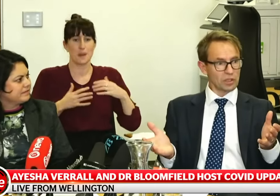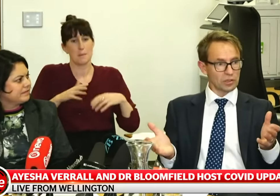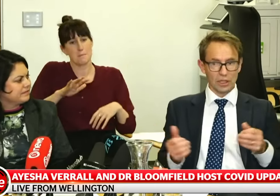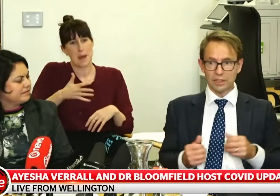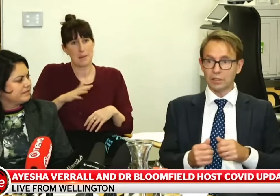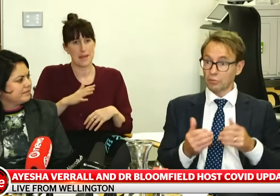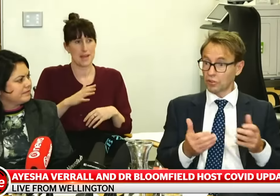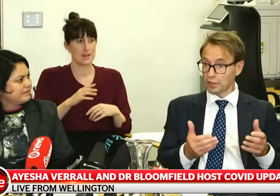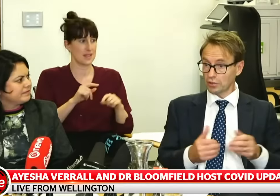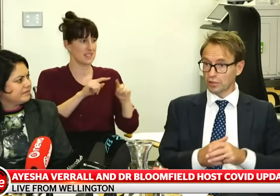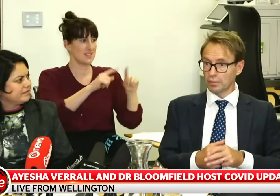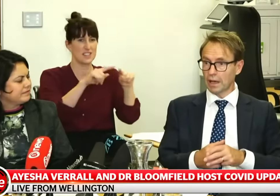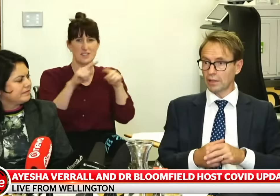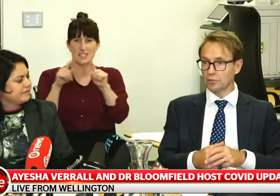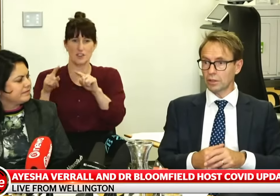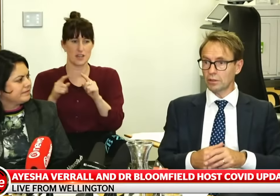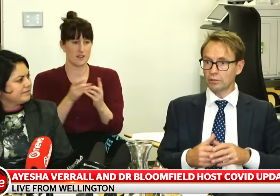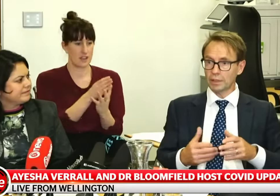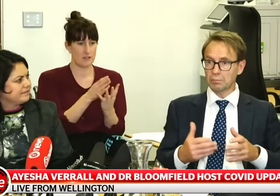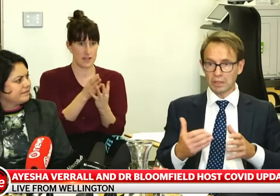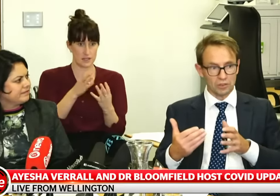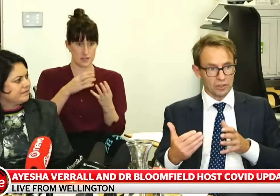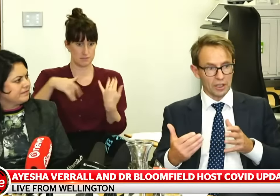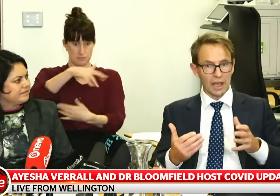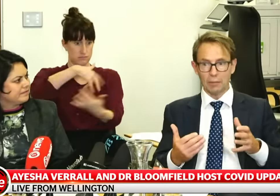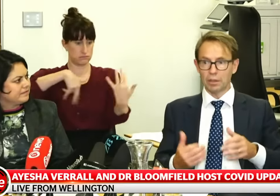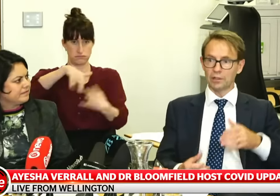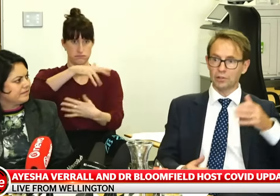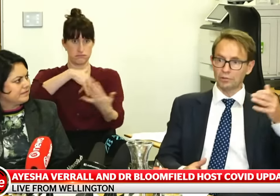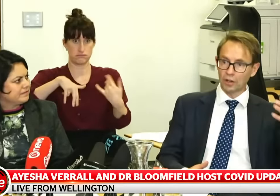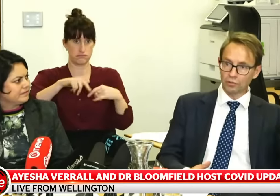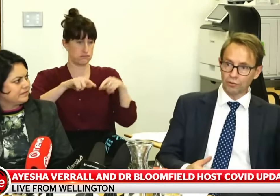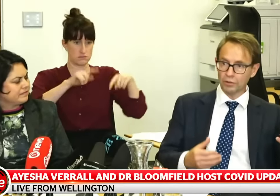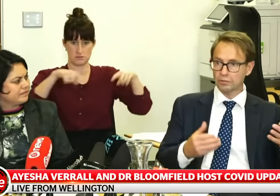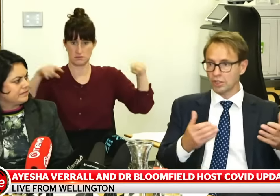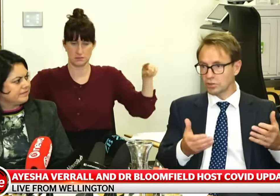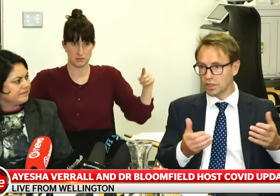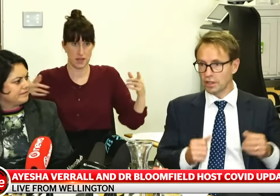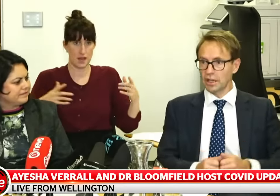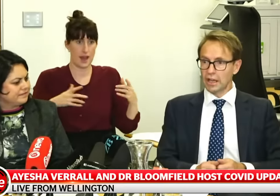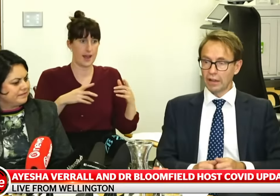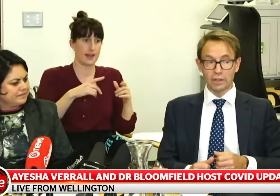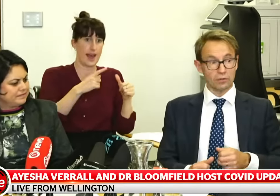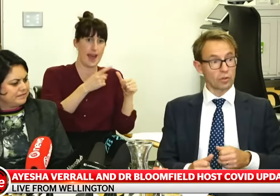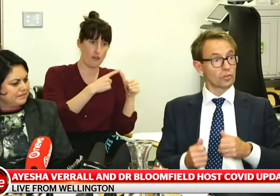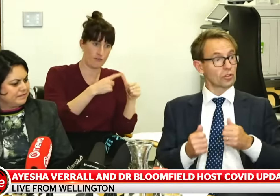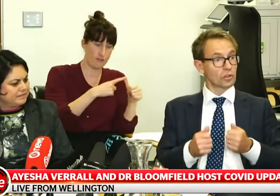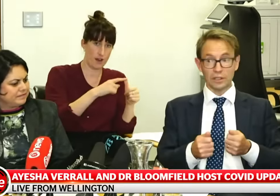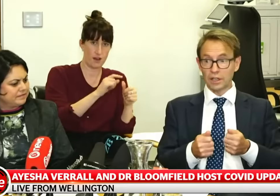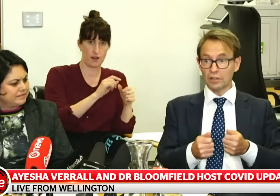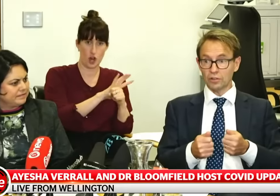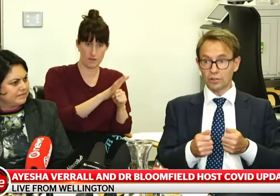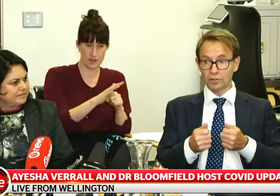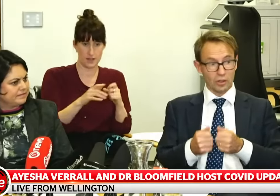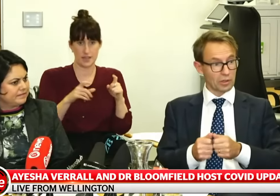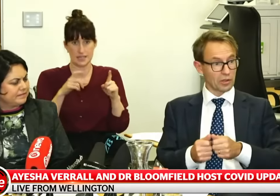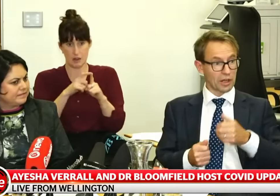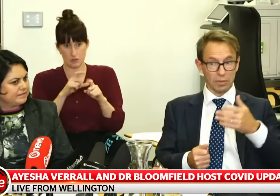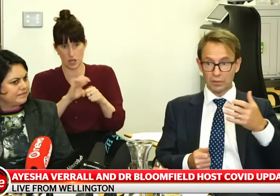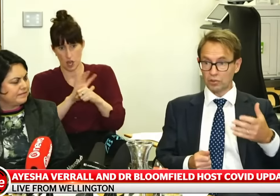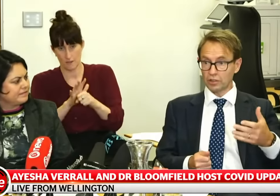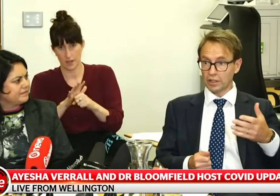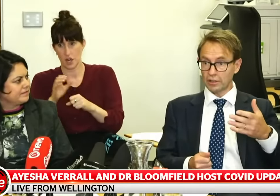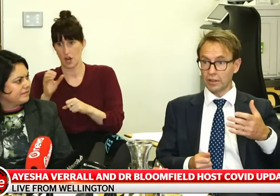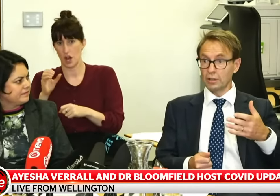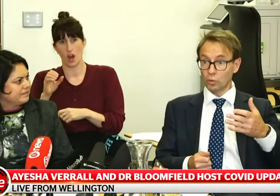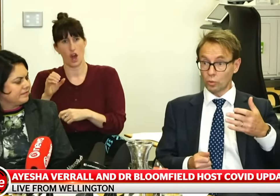covariants circulating. We've seen this in the past where there have been mixed outbreaks of Alpha and Delta, and then of course early days of the Omicron